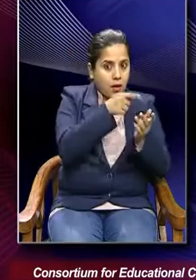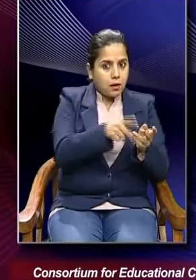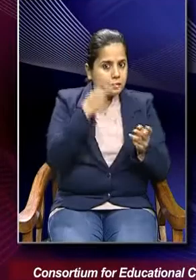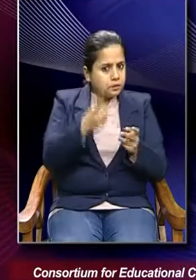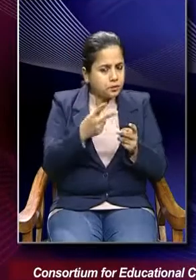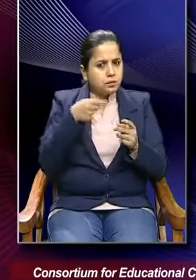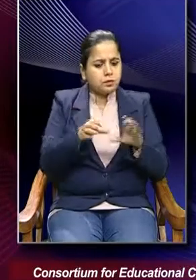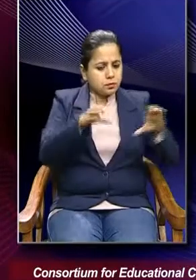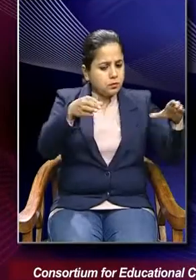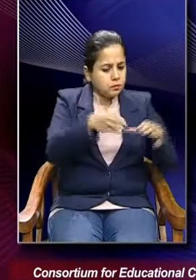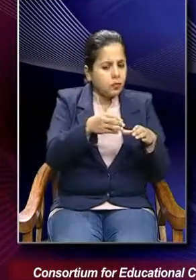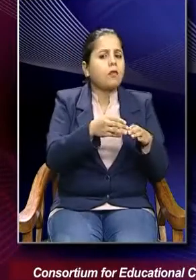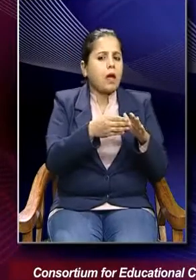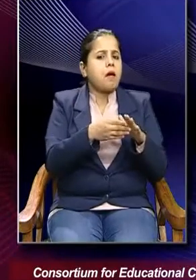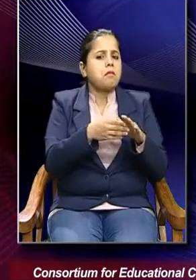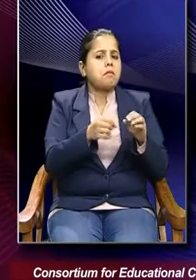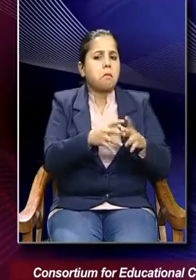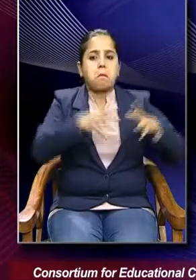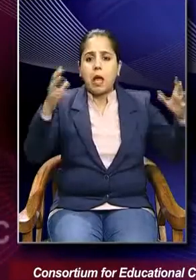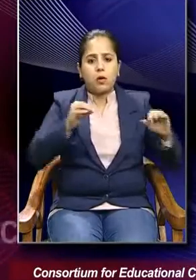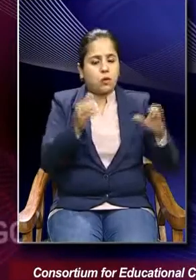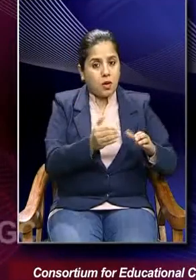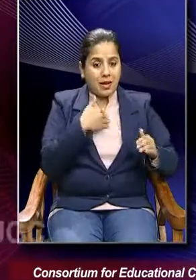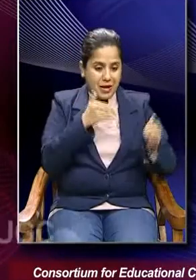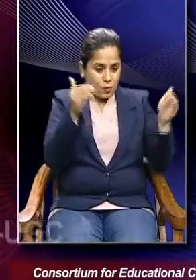on a smaller scale. Now when we are studying on a